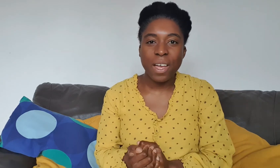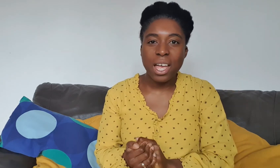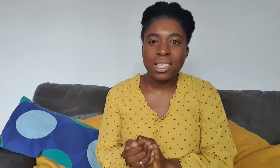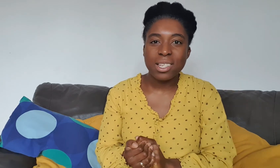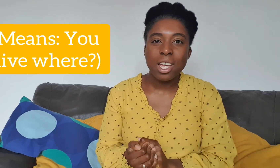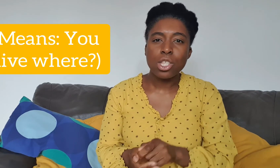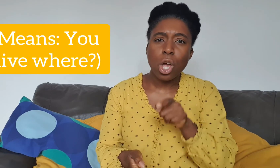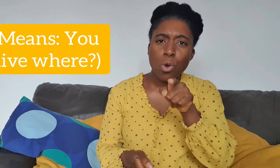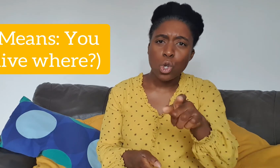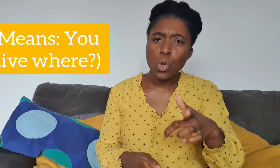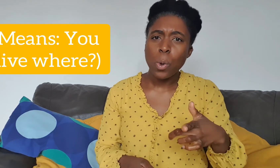first. So